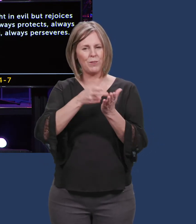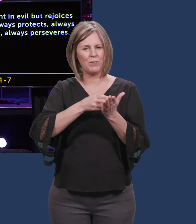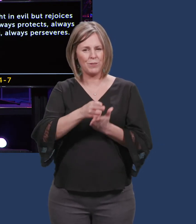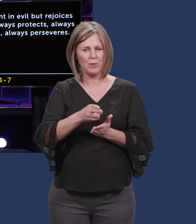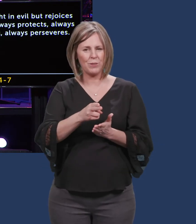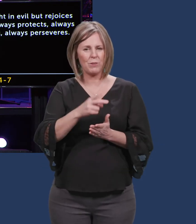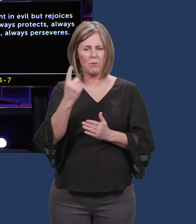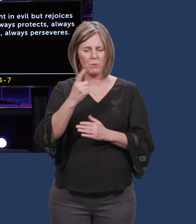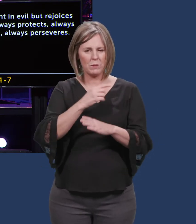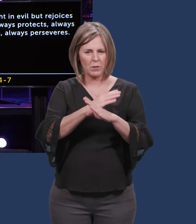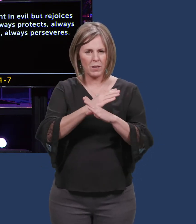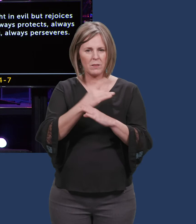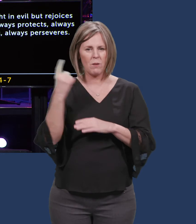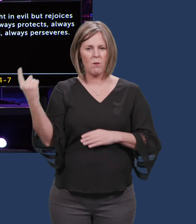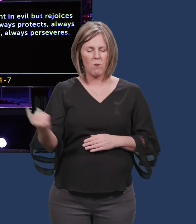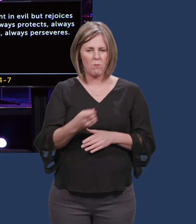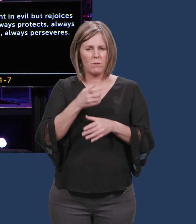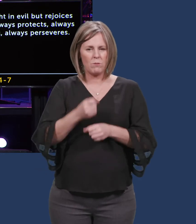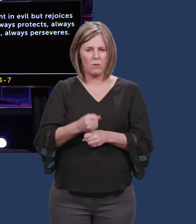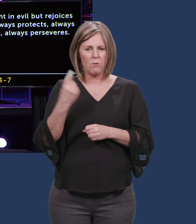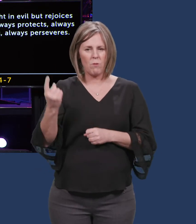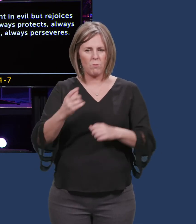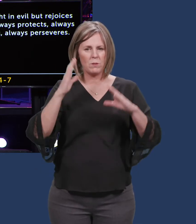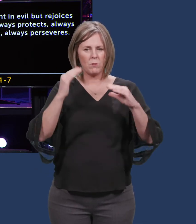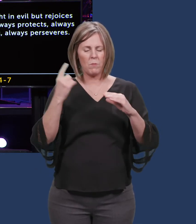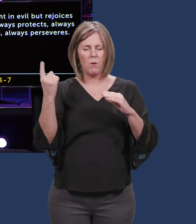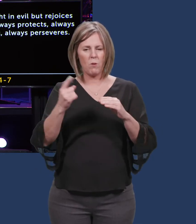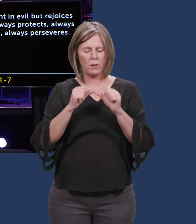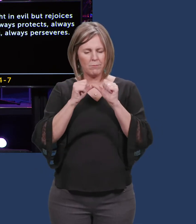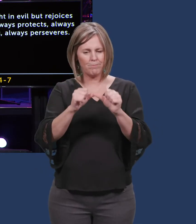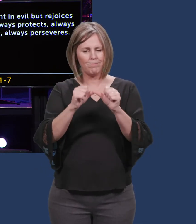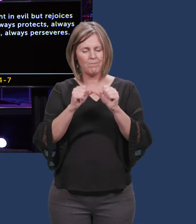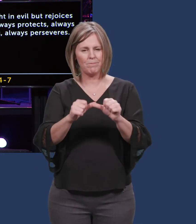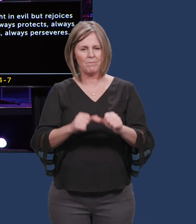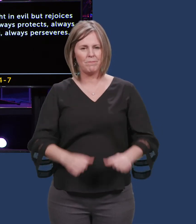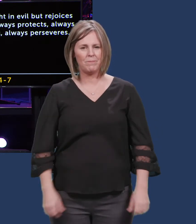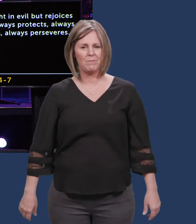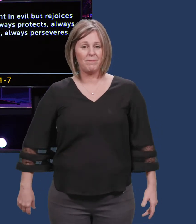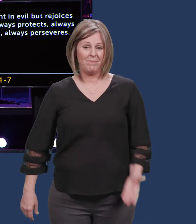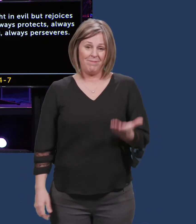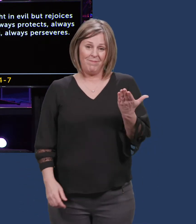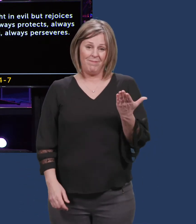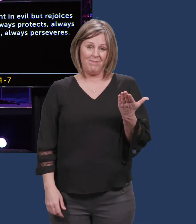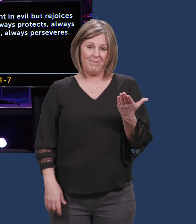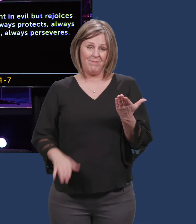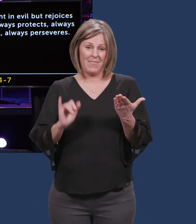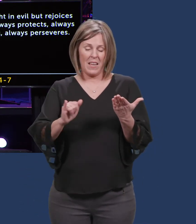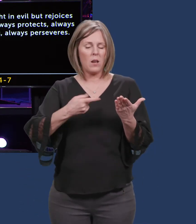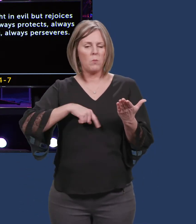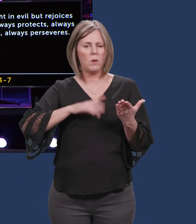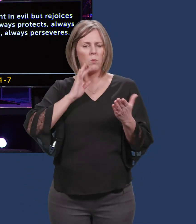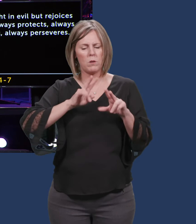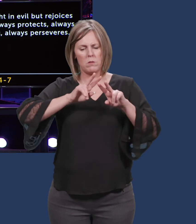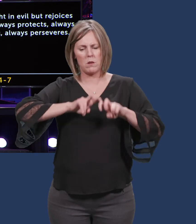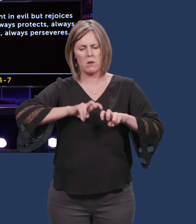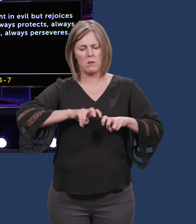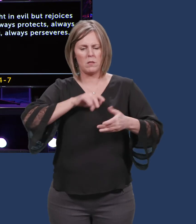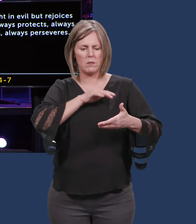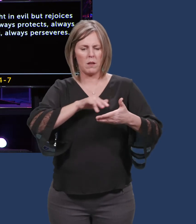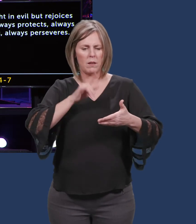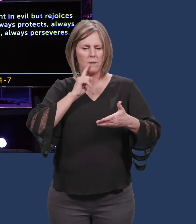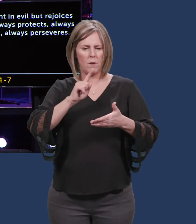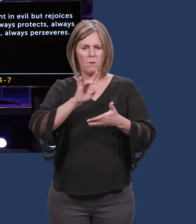protects, always trusts, always hopes, always perseveres. Those are the verses that we're going to look at for the next